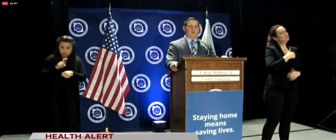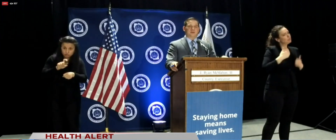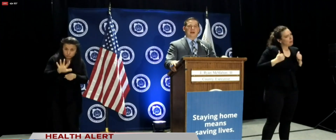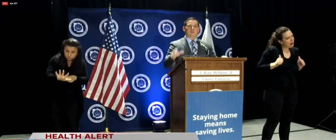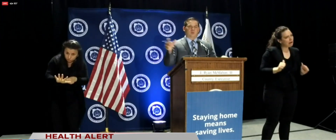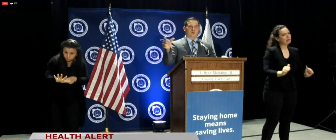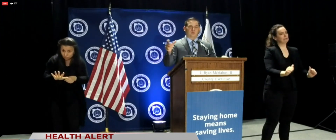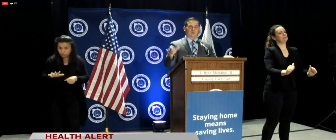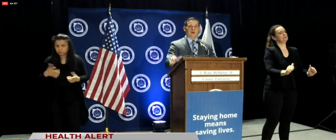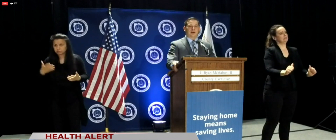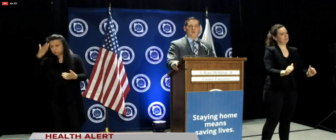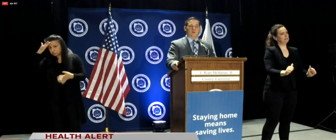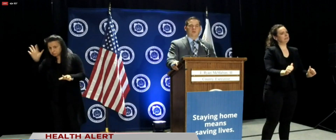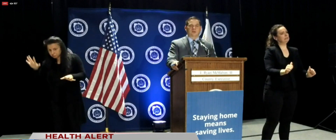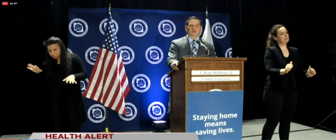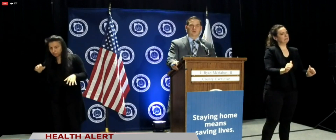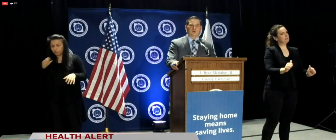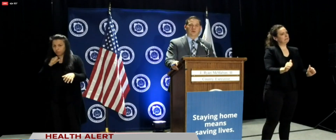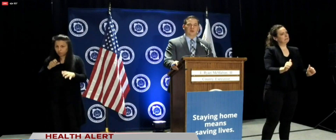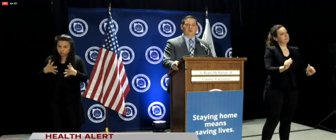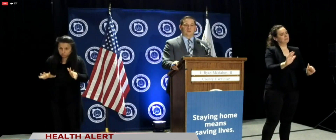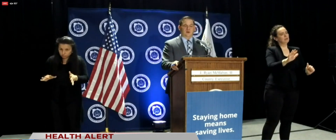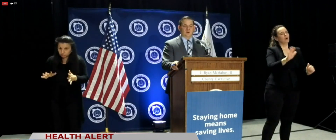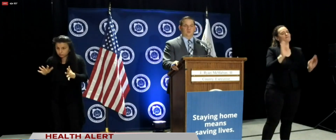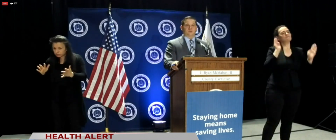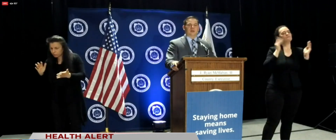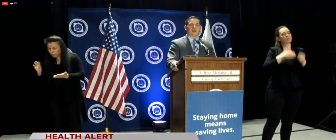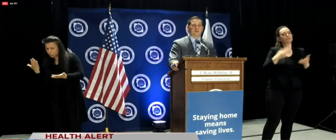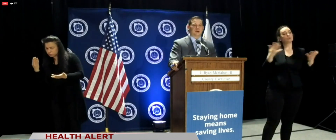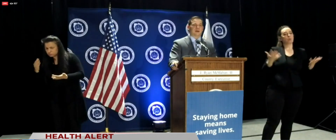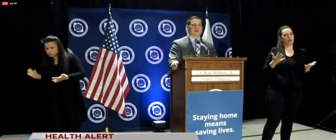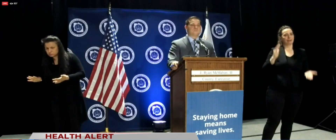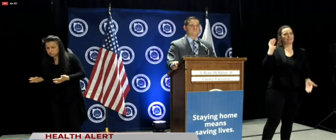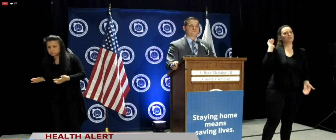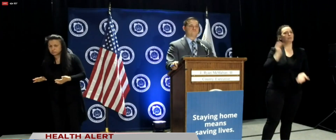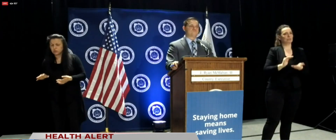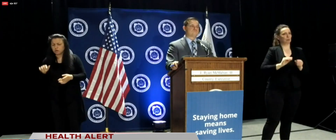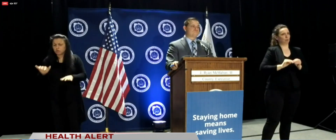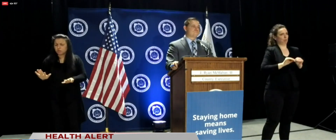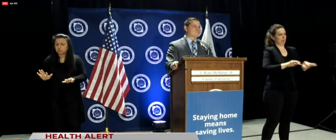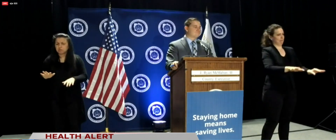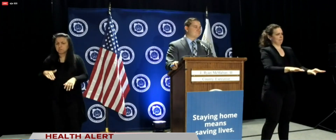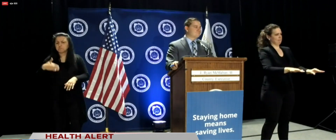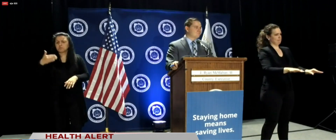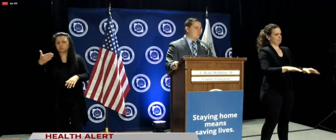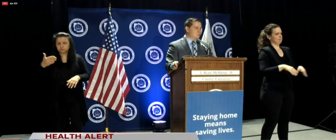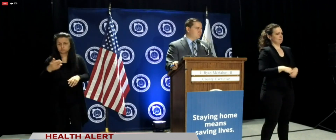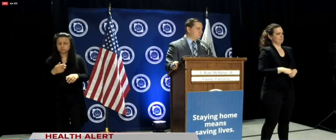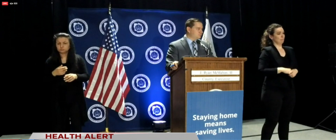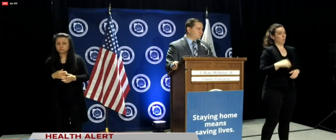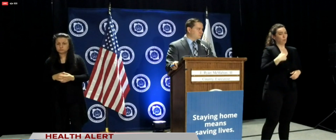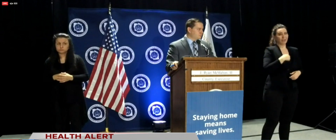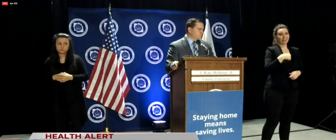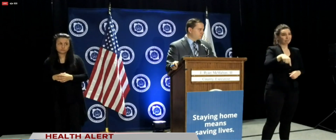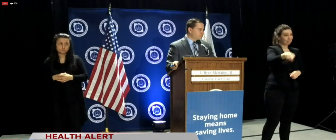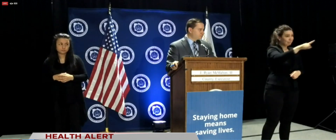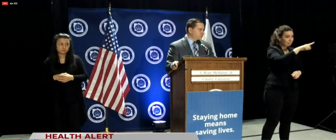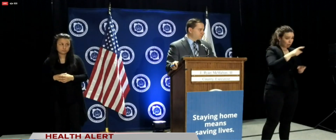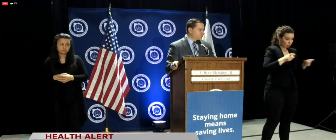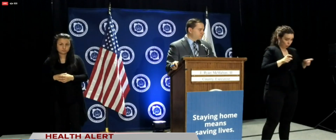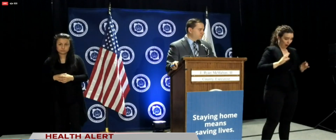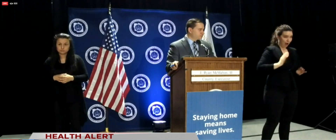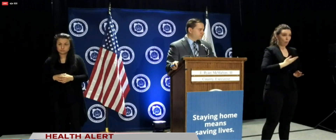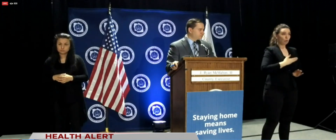that will be down the road. Right now, what we can control is our own behavior right now. Hey, Ryan, just to follow up on the idea